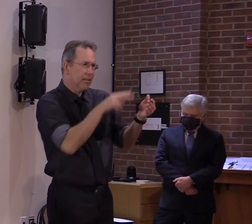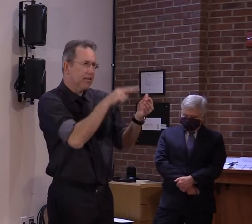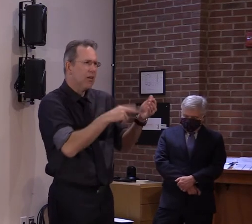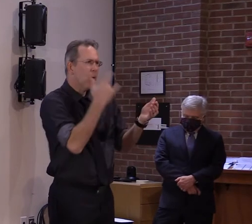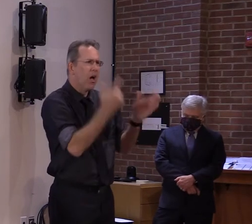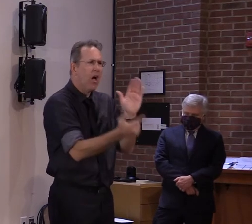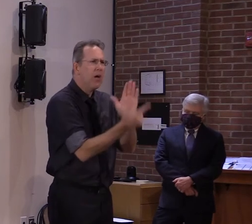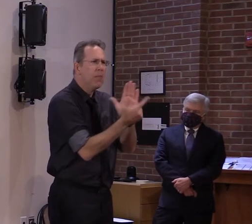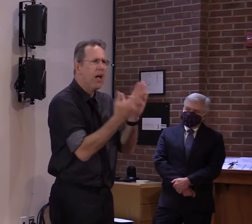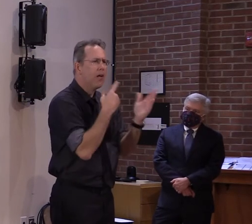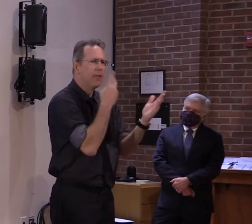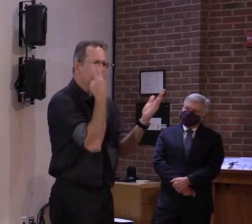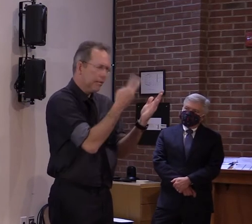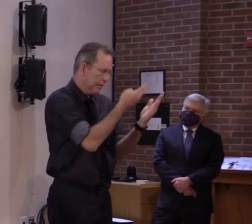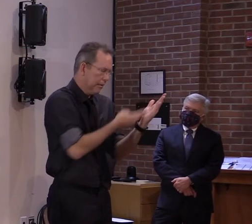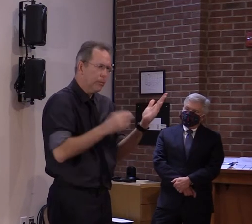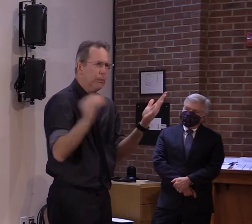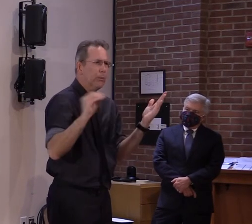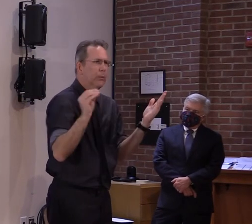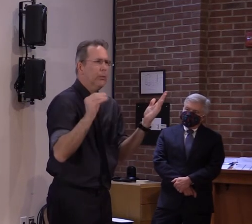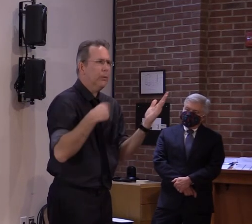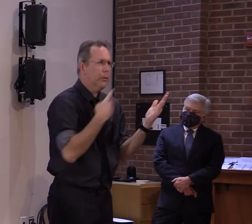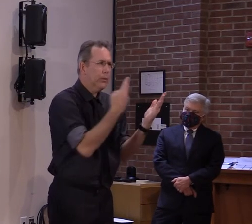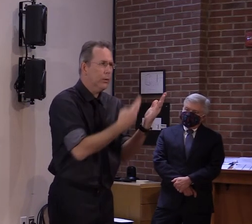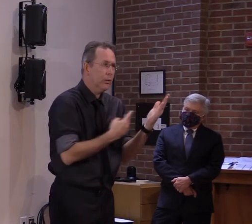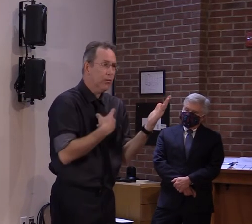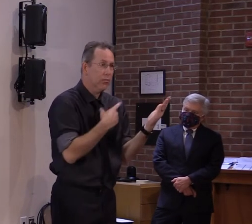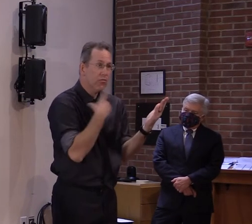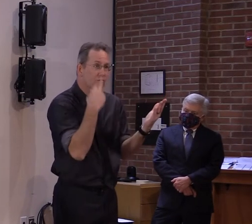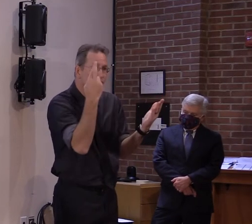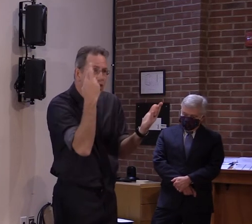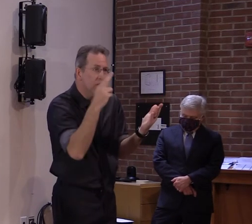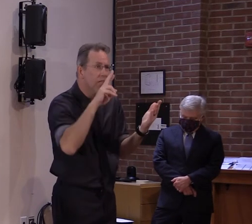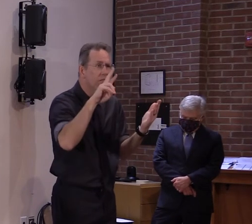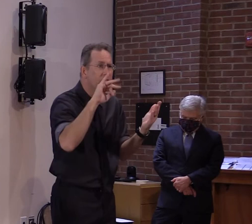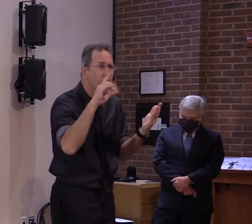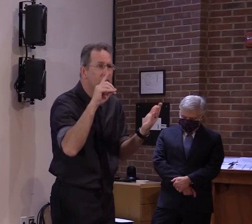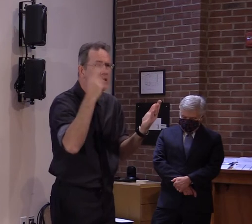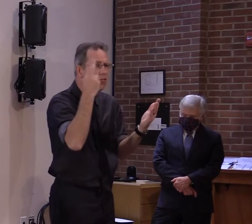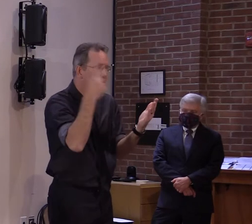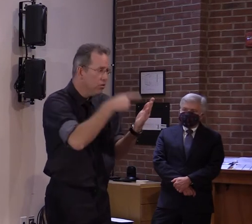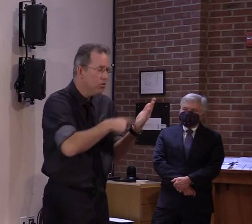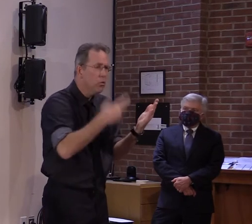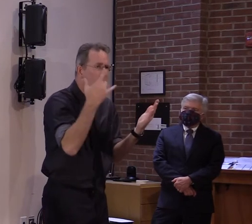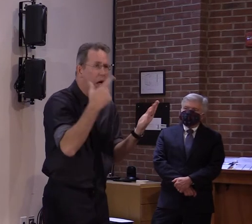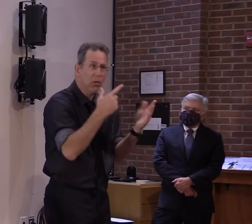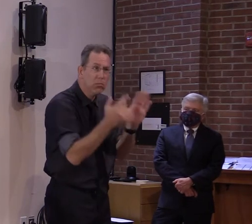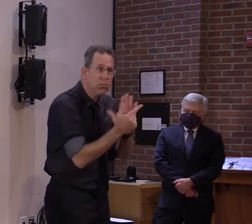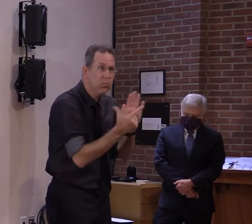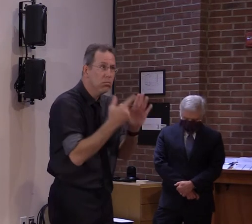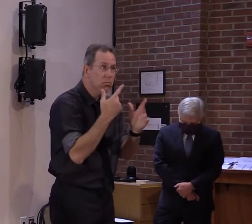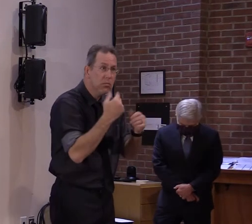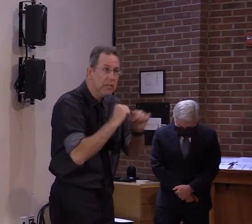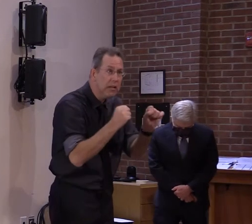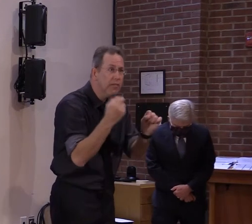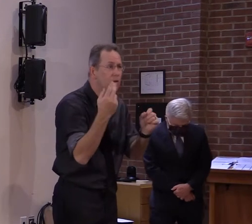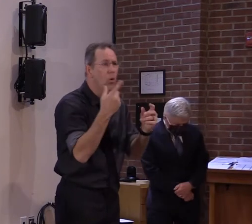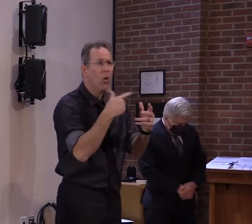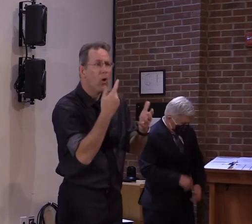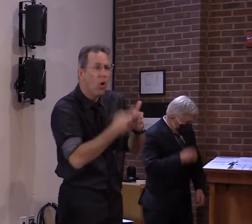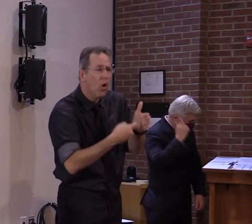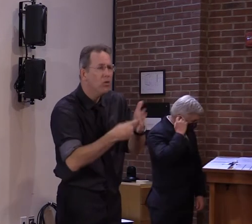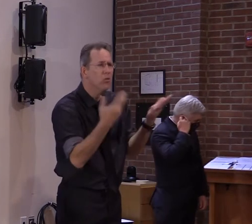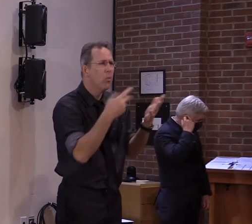why, but is it practical? Is it something we can afford? What are the repercussions? I mean, there's so